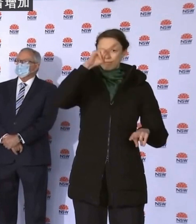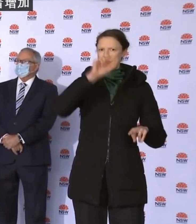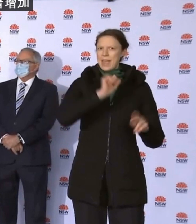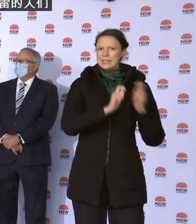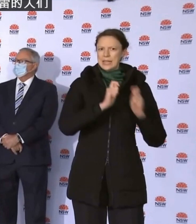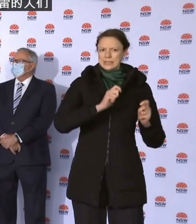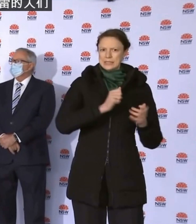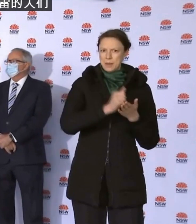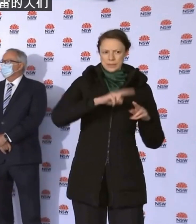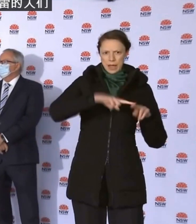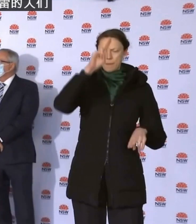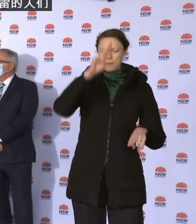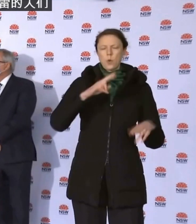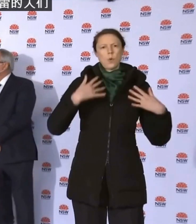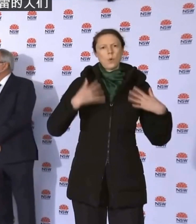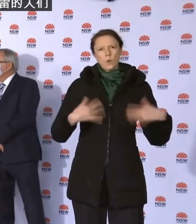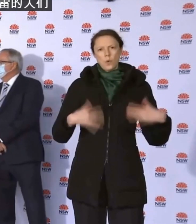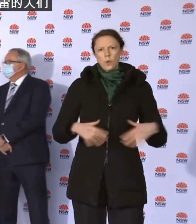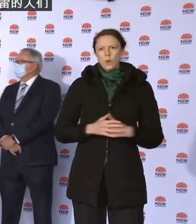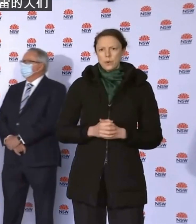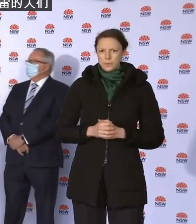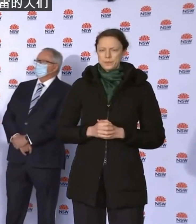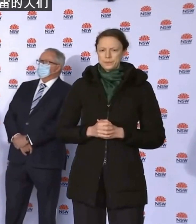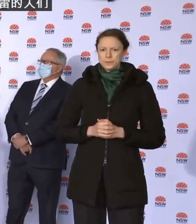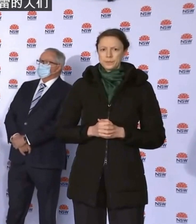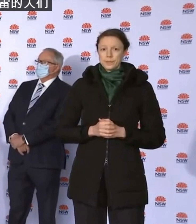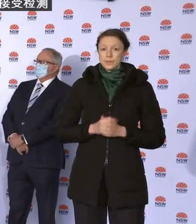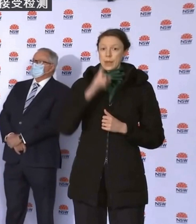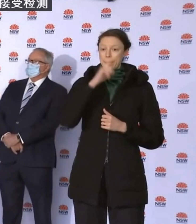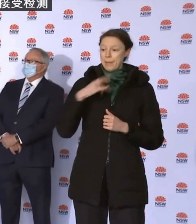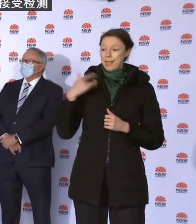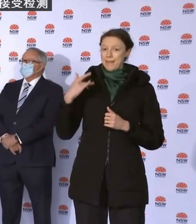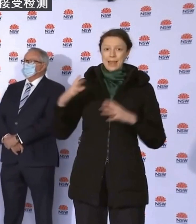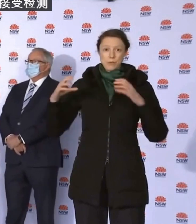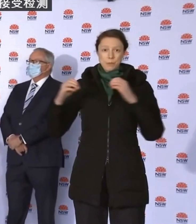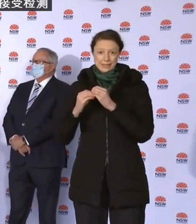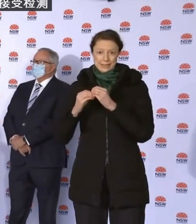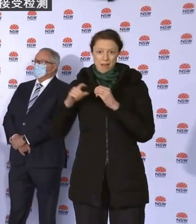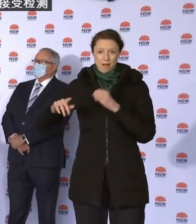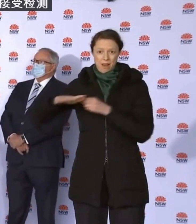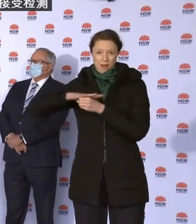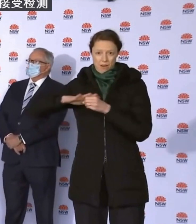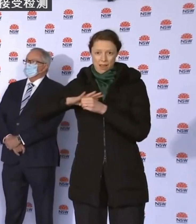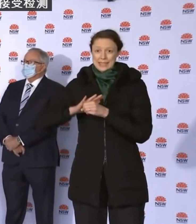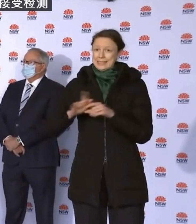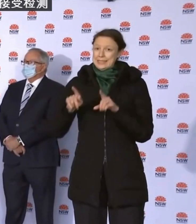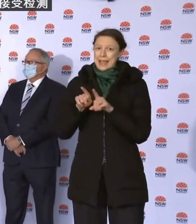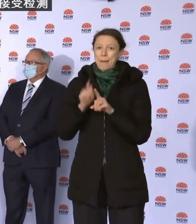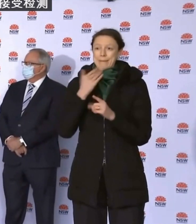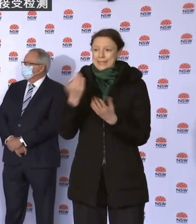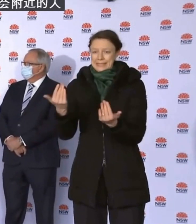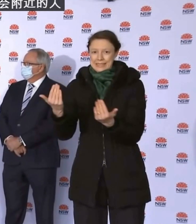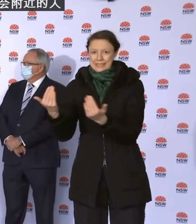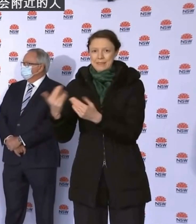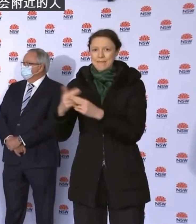and today in particular we want to encourage people living in the Canterbury Bankstown local government area to please come forward and get